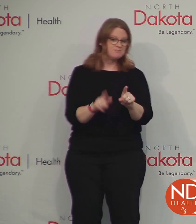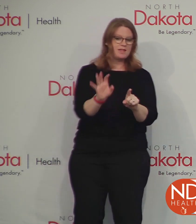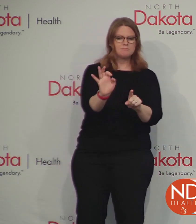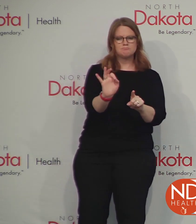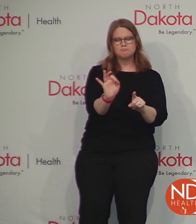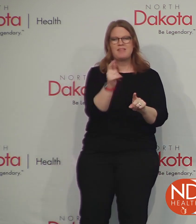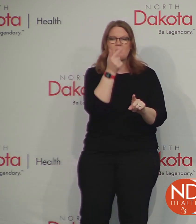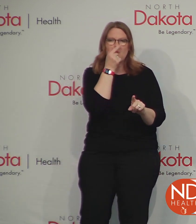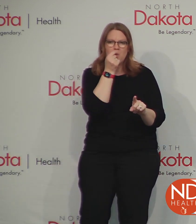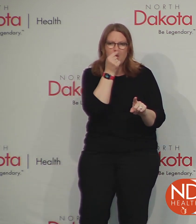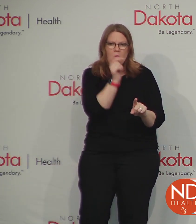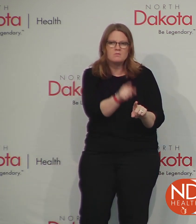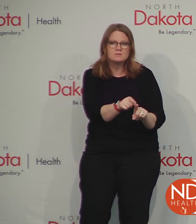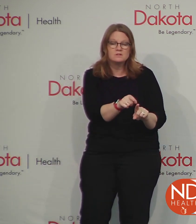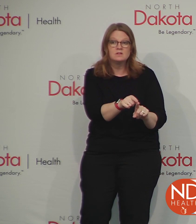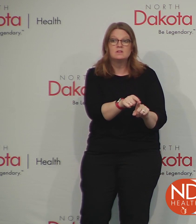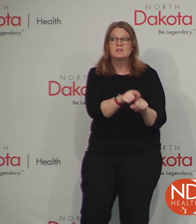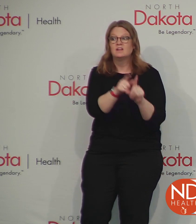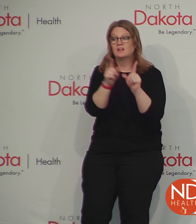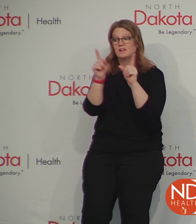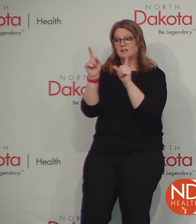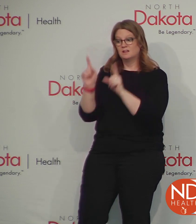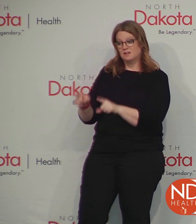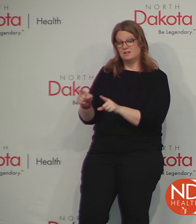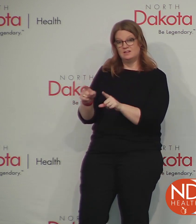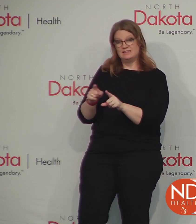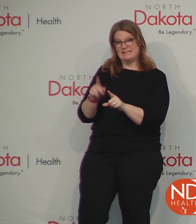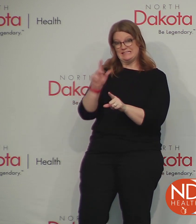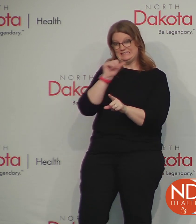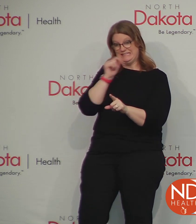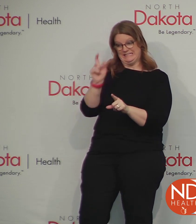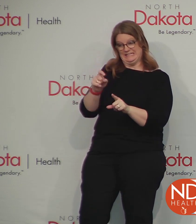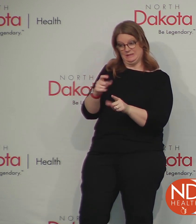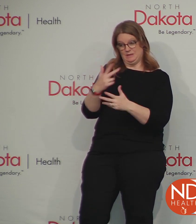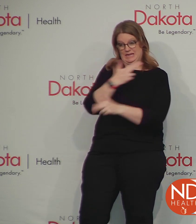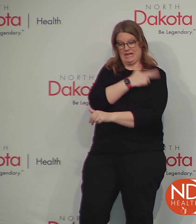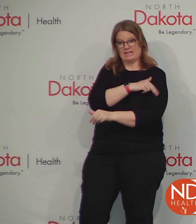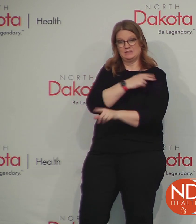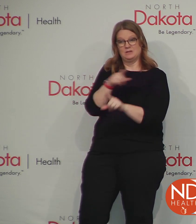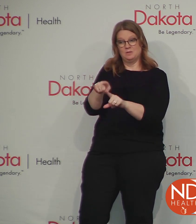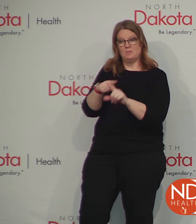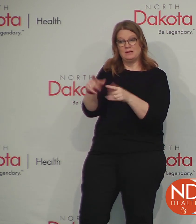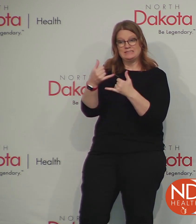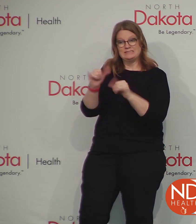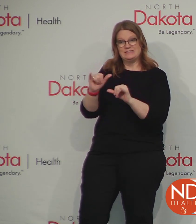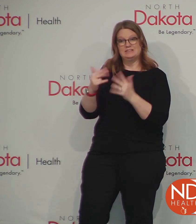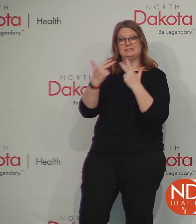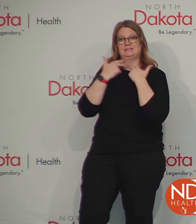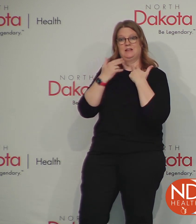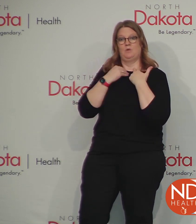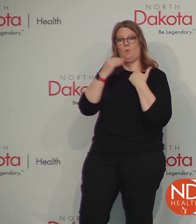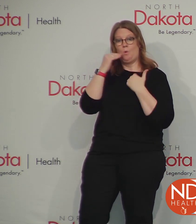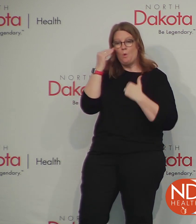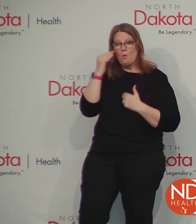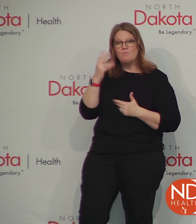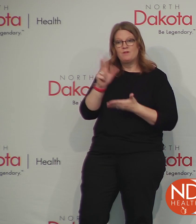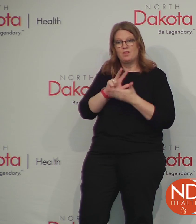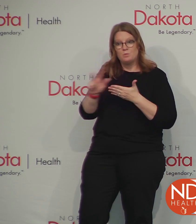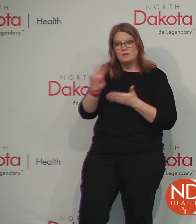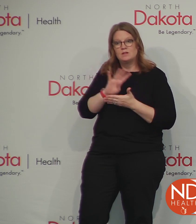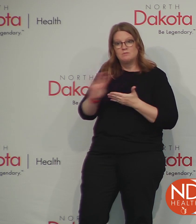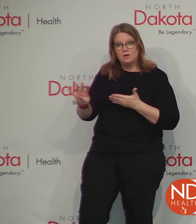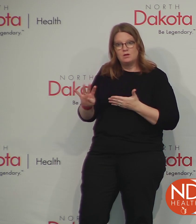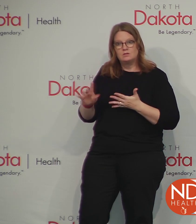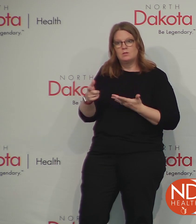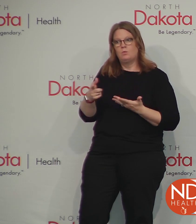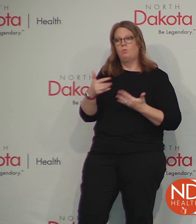cold symptoms, and then we've had those who didn't need to be hospitalized but still were stuck at home for 3 and 4 weeks, not able to get off the couch